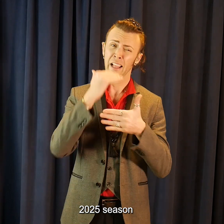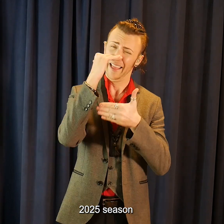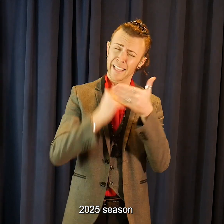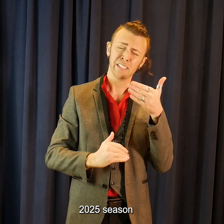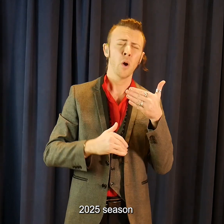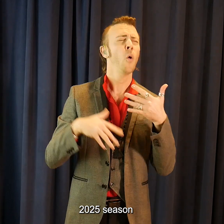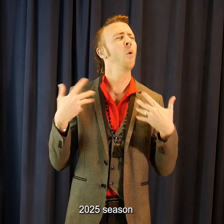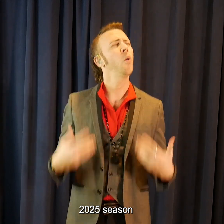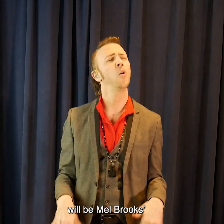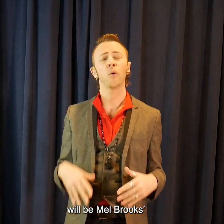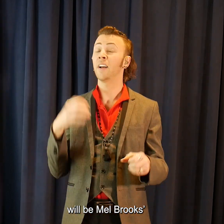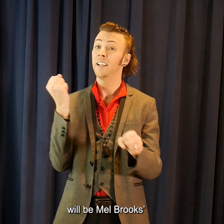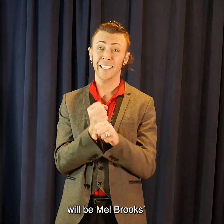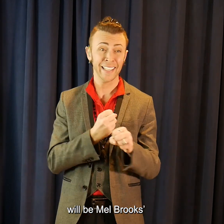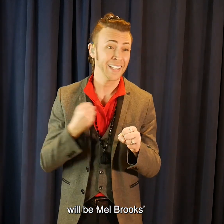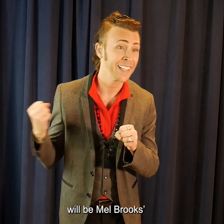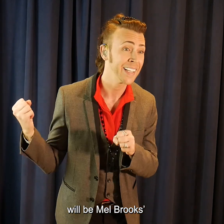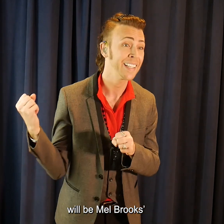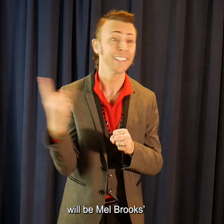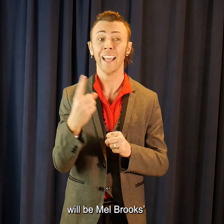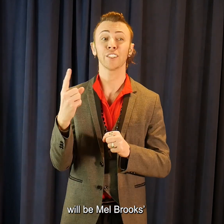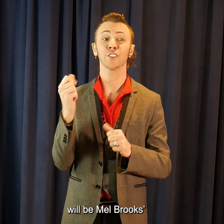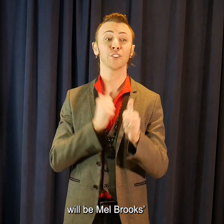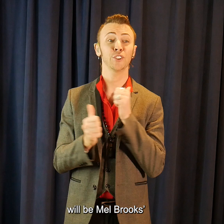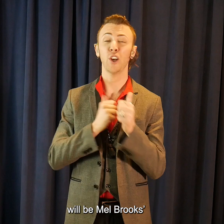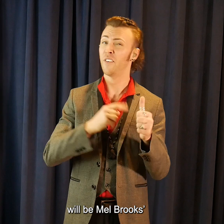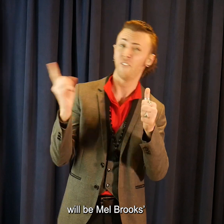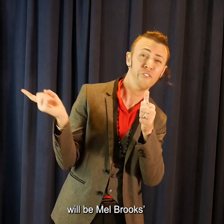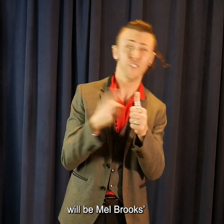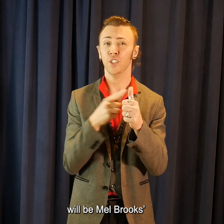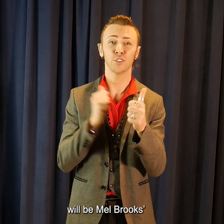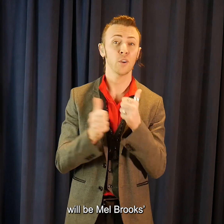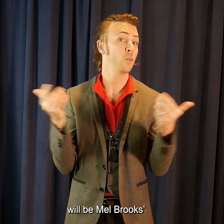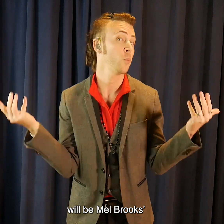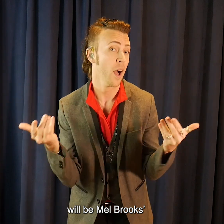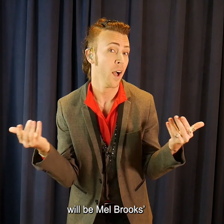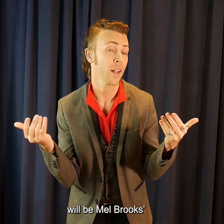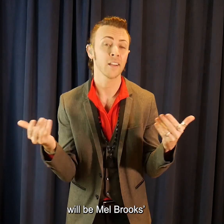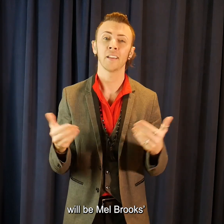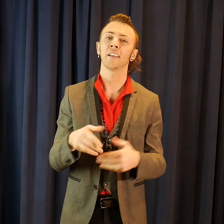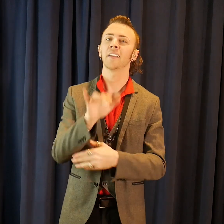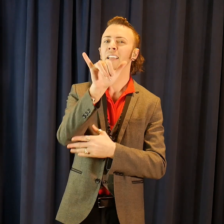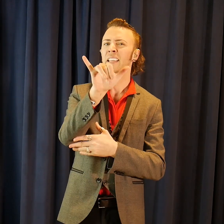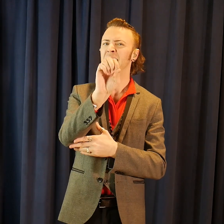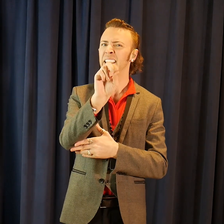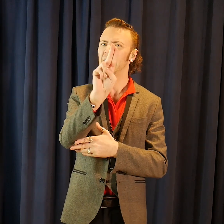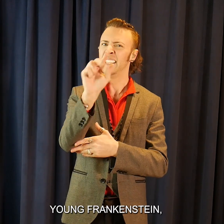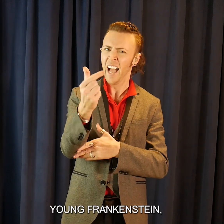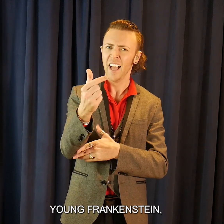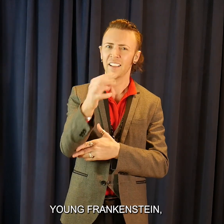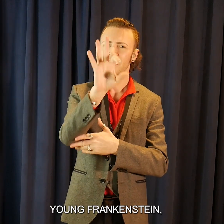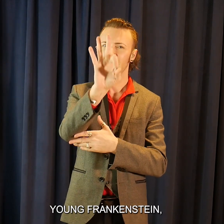2024-2025 season will be Mel Brooks'